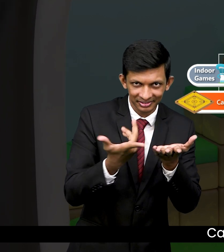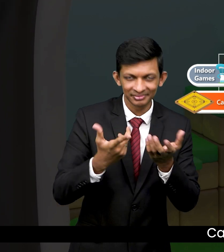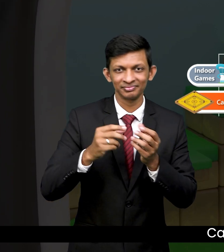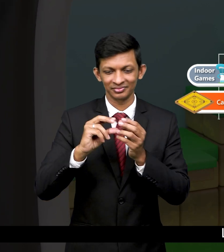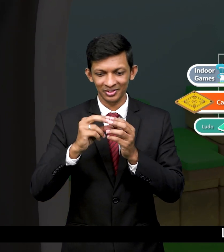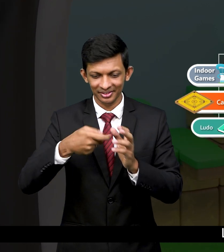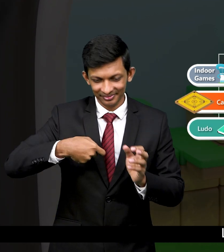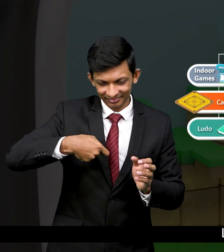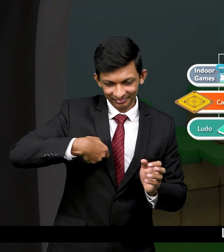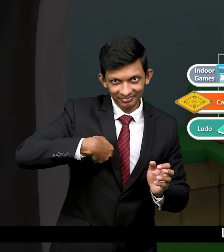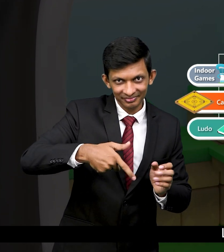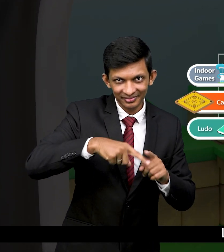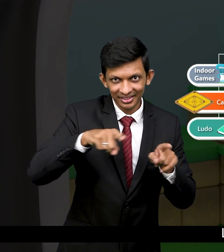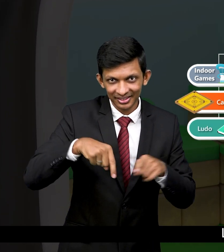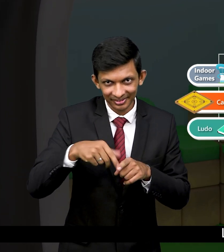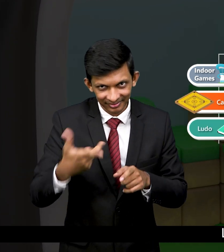caroms, ludo,